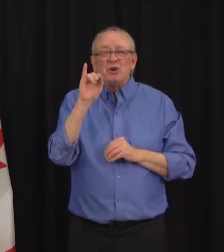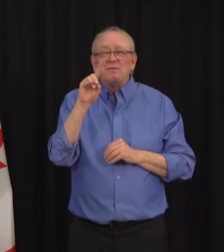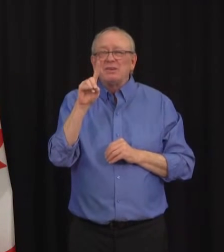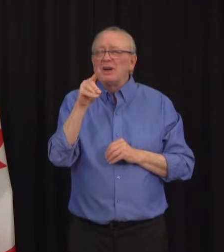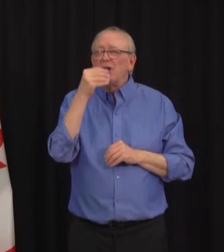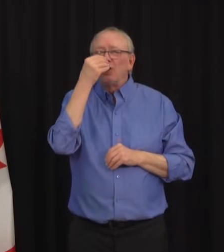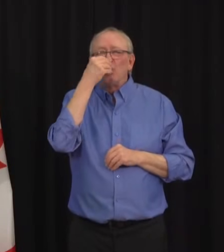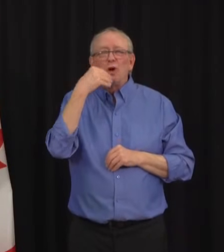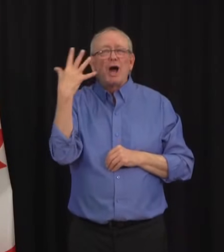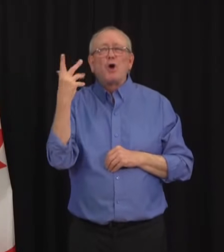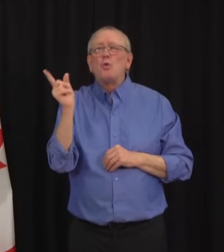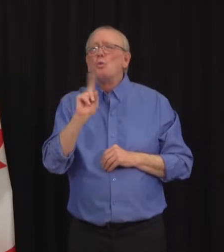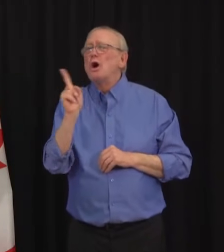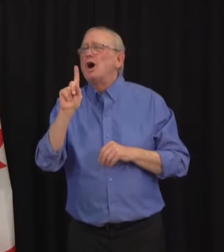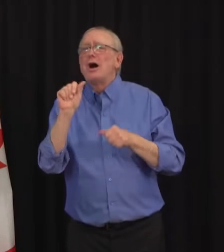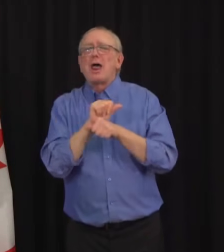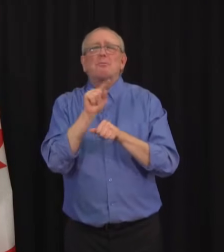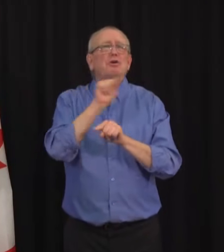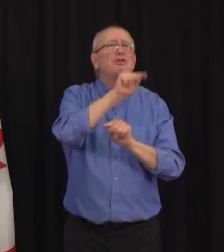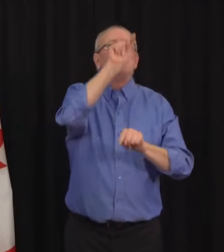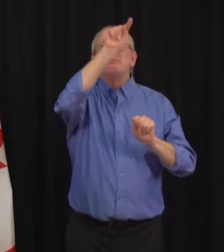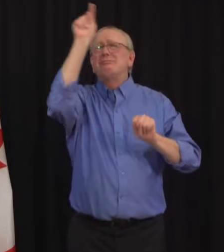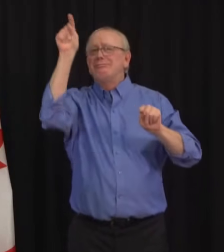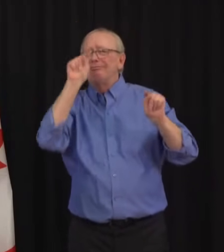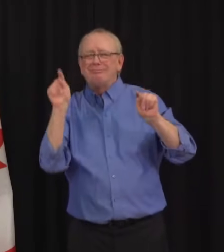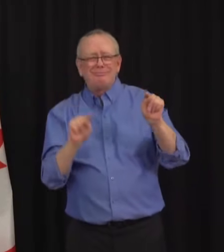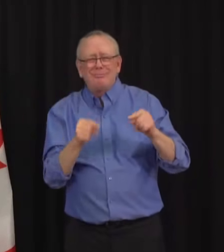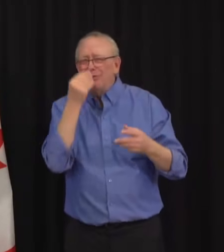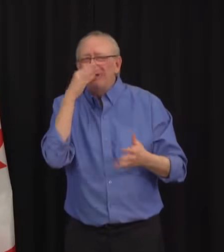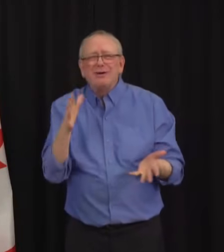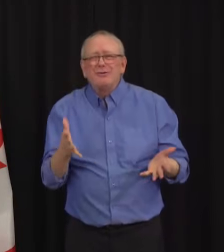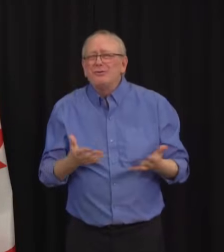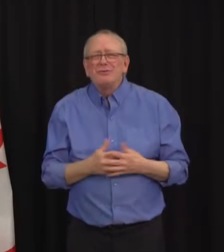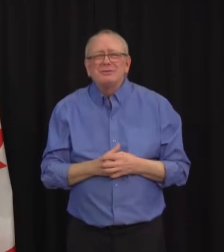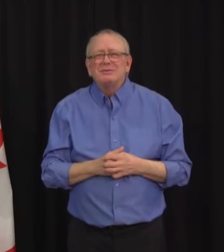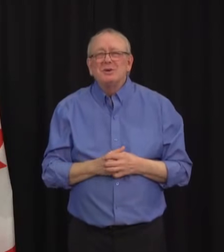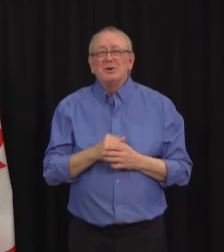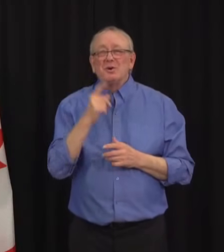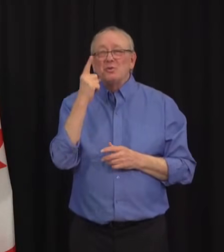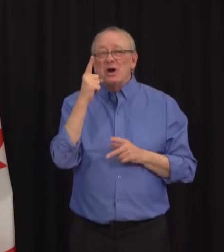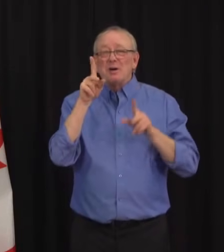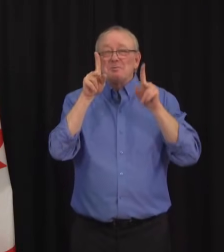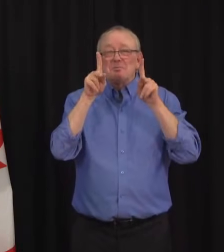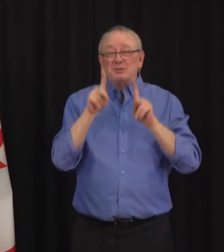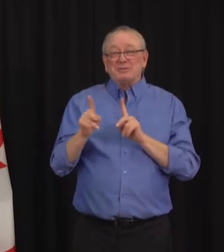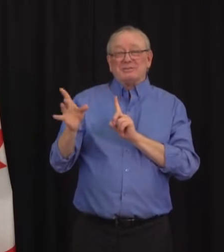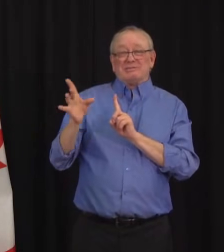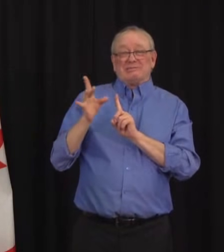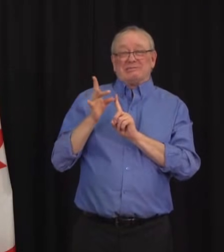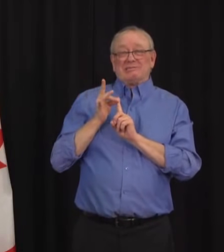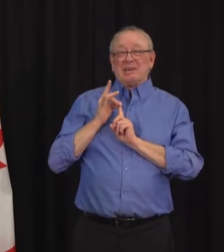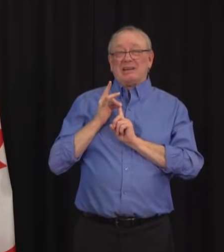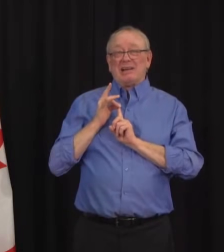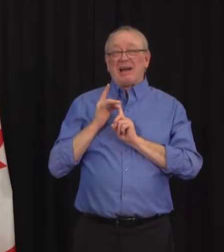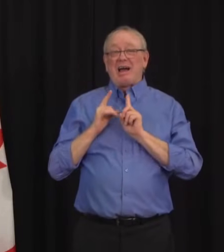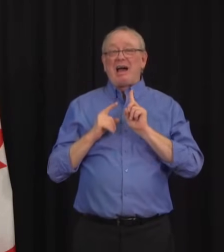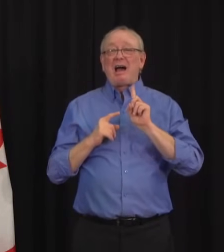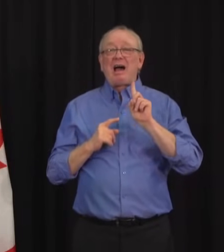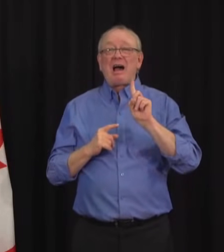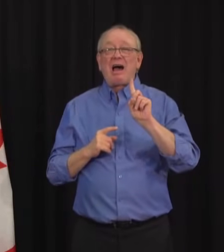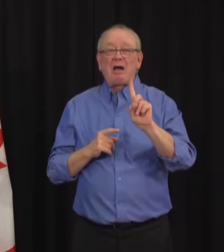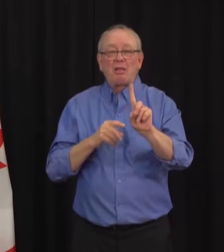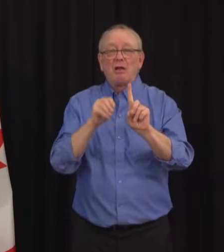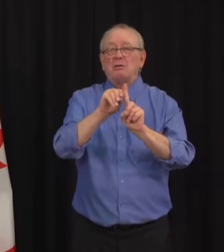one case entering a community to cause significant spread. That is why it is important that we all follow the key public